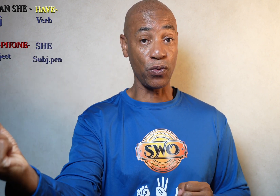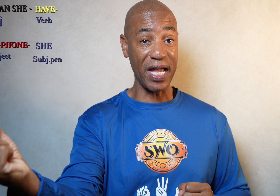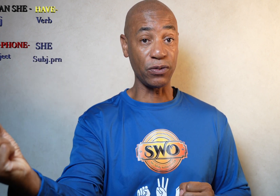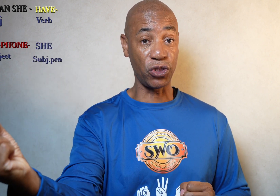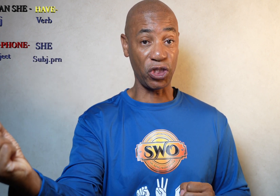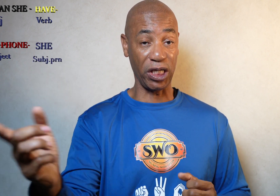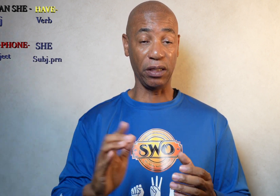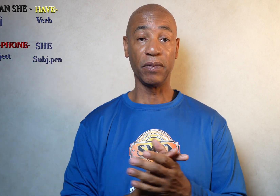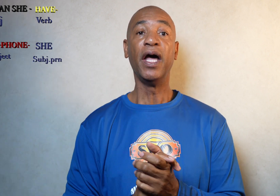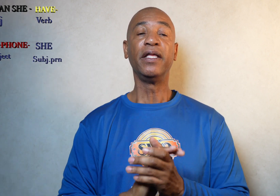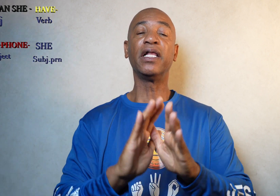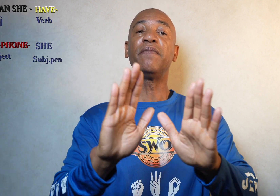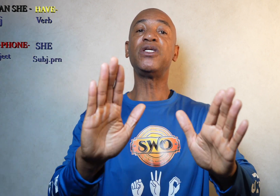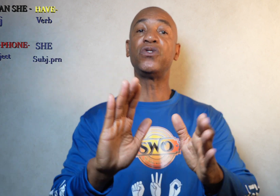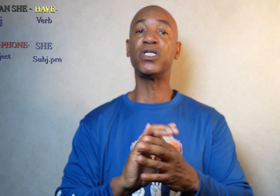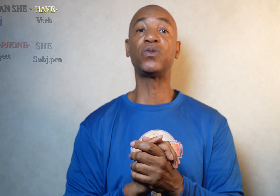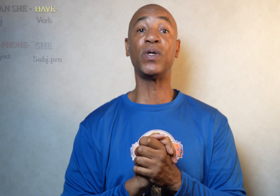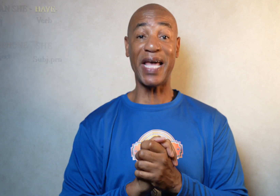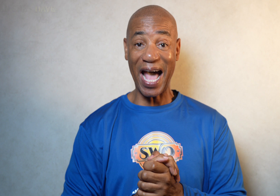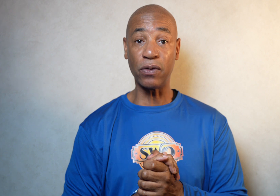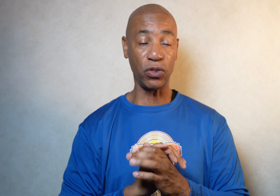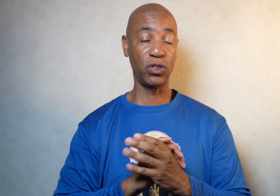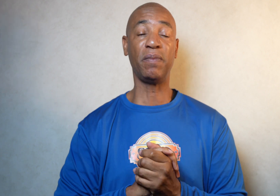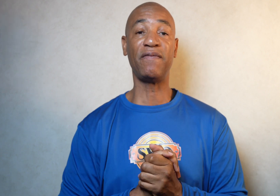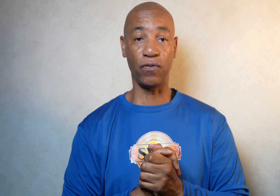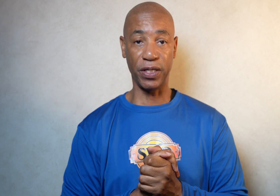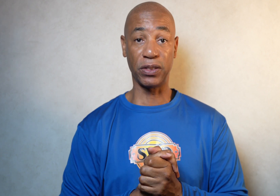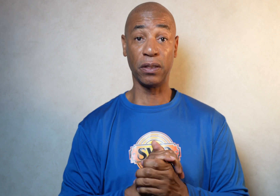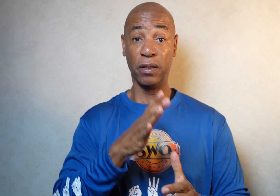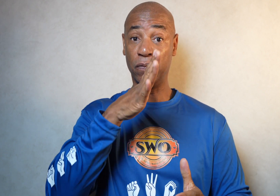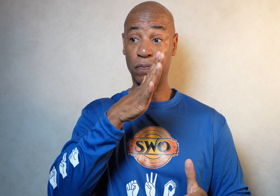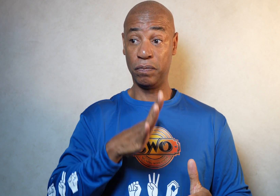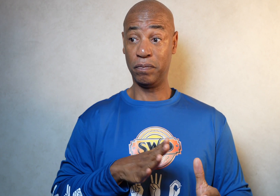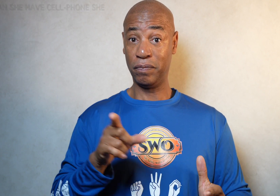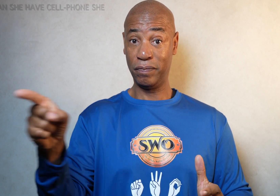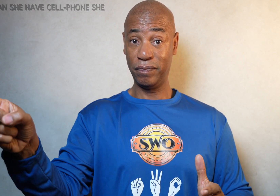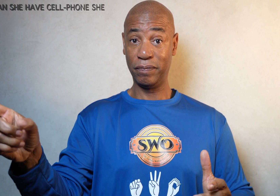pronoun she. Now let me do this without using my voice.